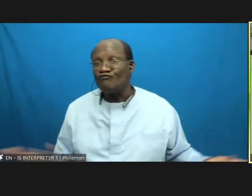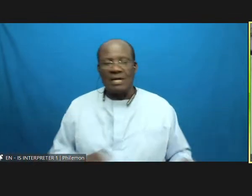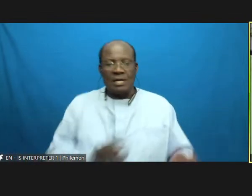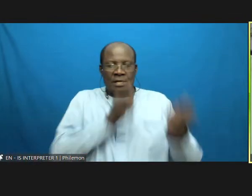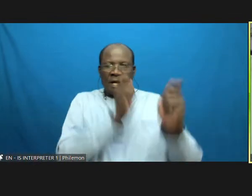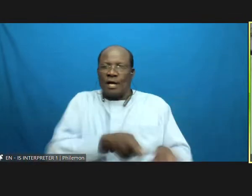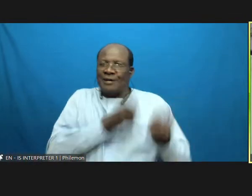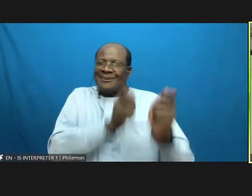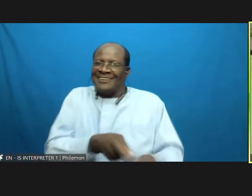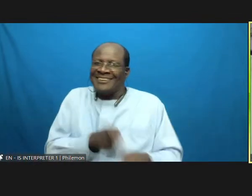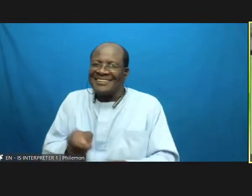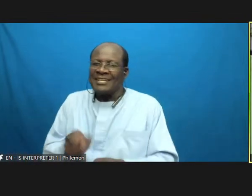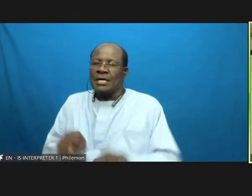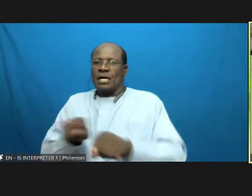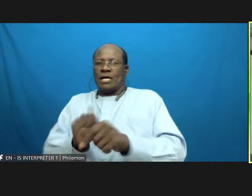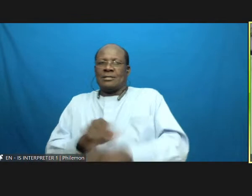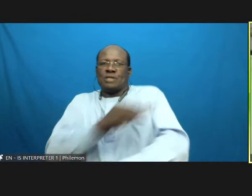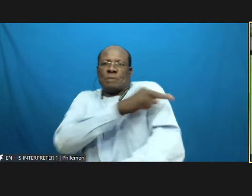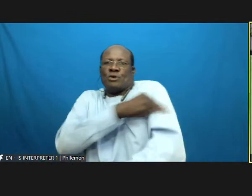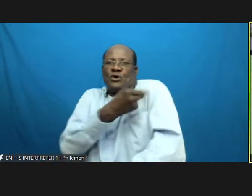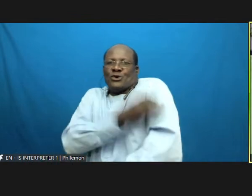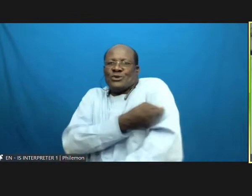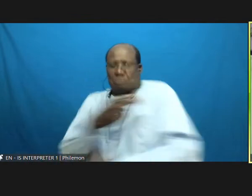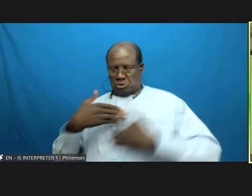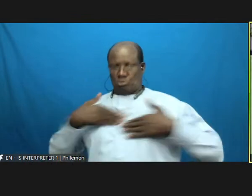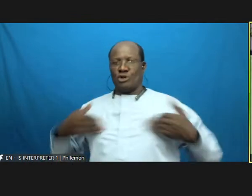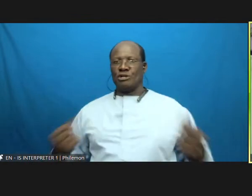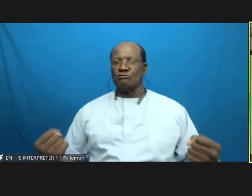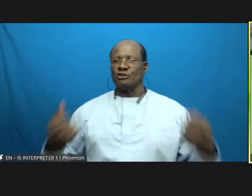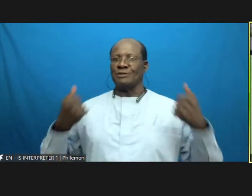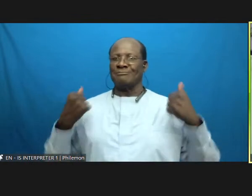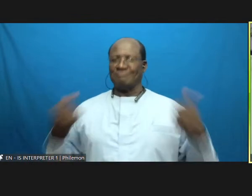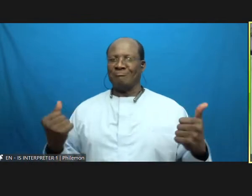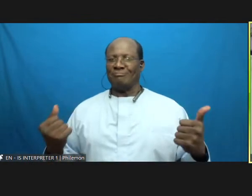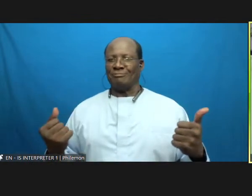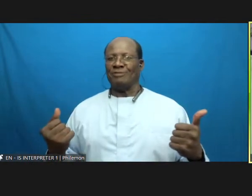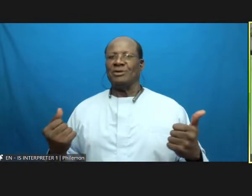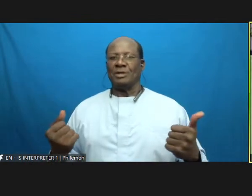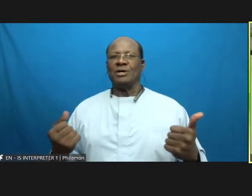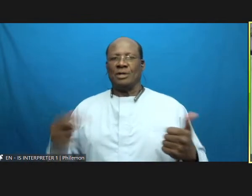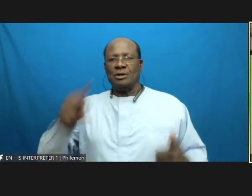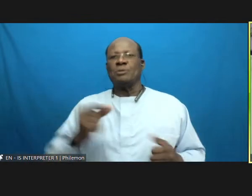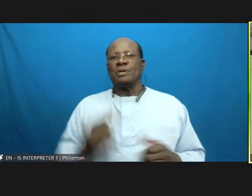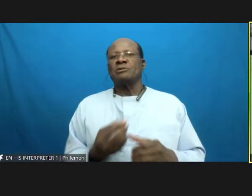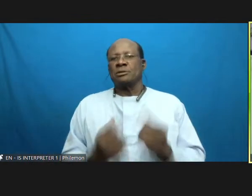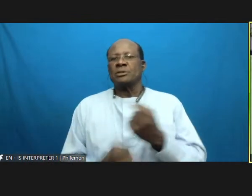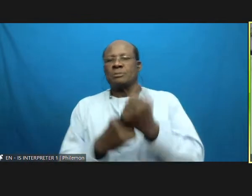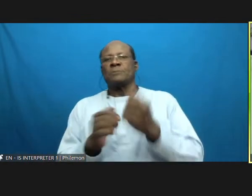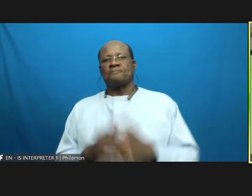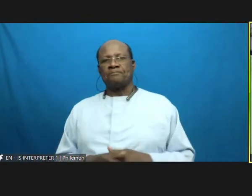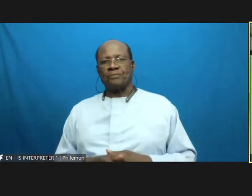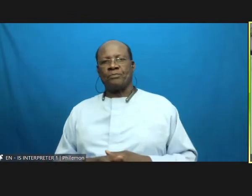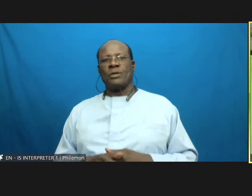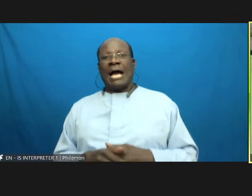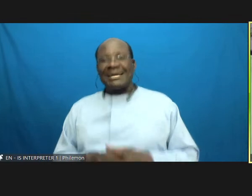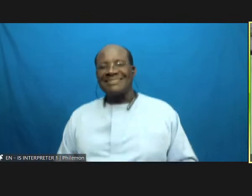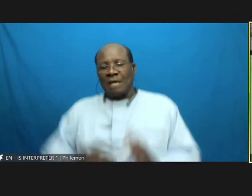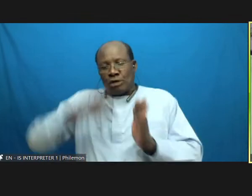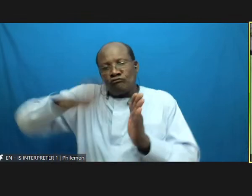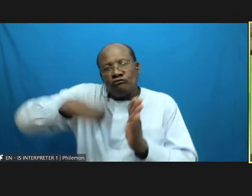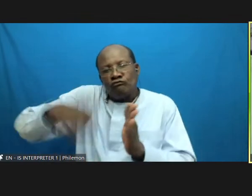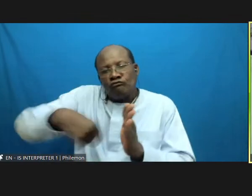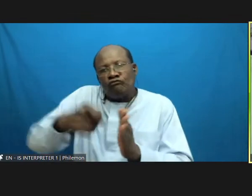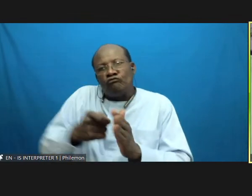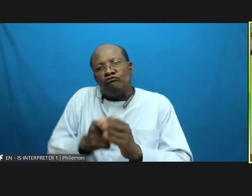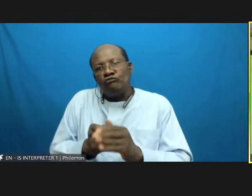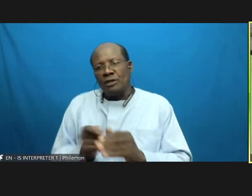among others. And there's also a need to scale up pilots so as to maximize their impact,